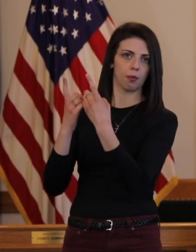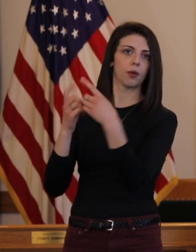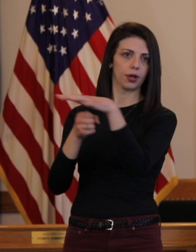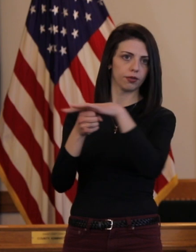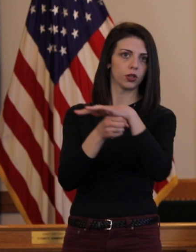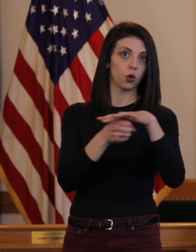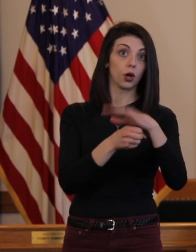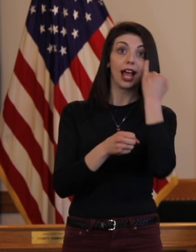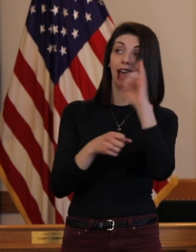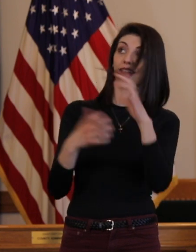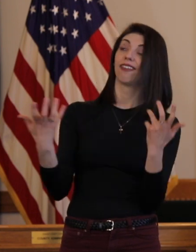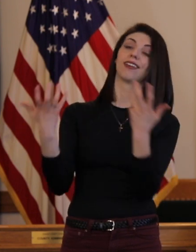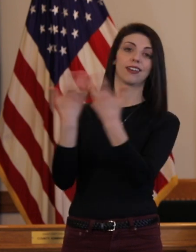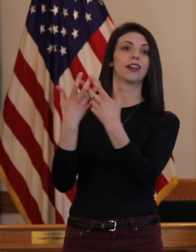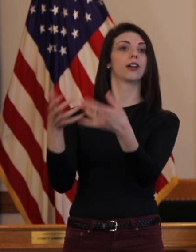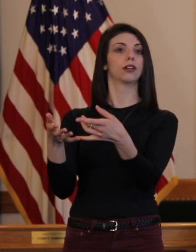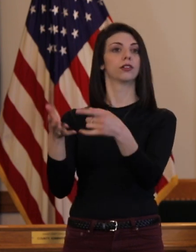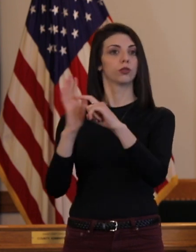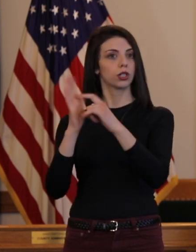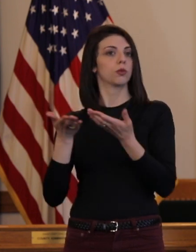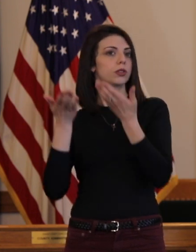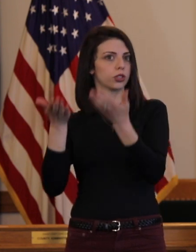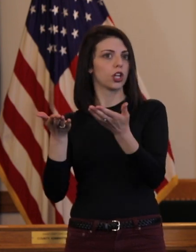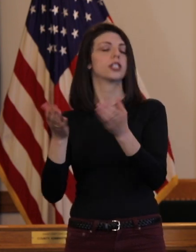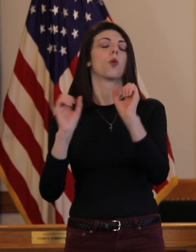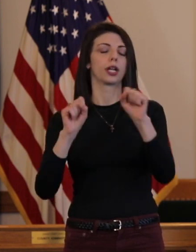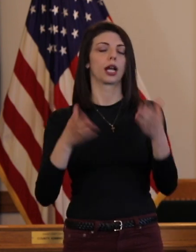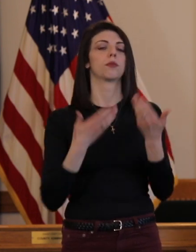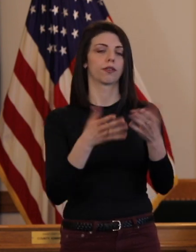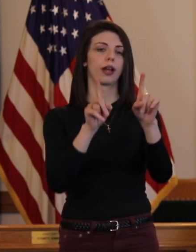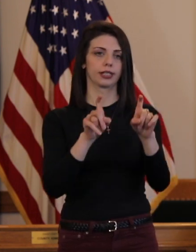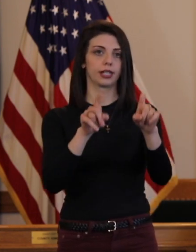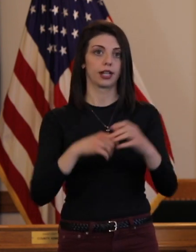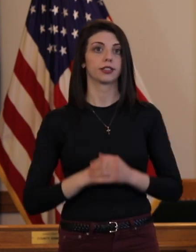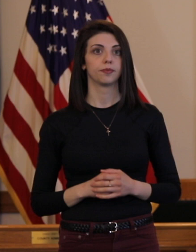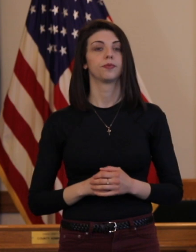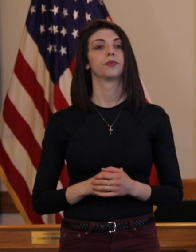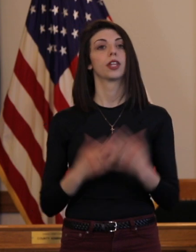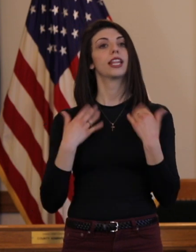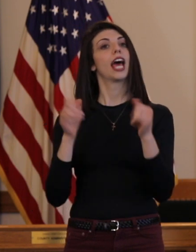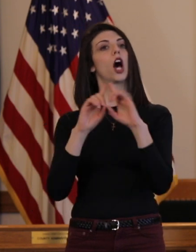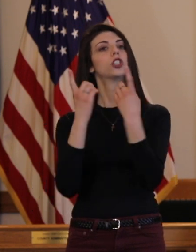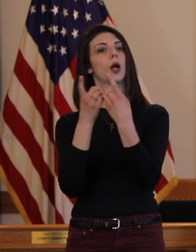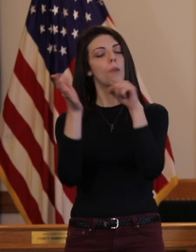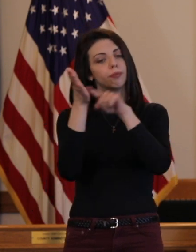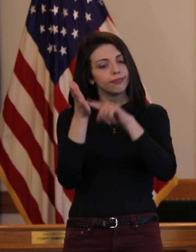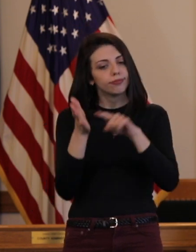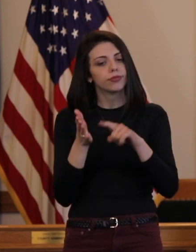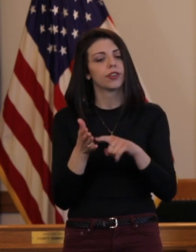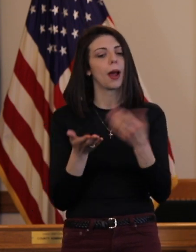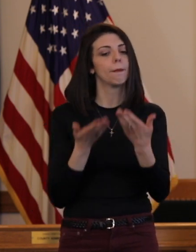that meets these guidelines are offered a test. During the health department's investigation into positive